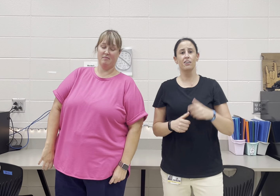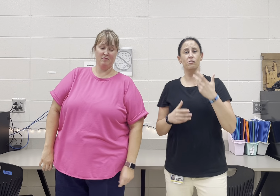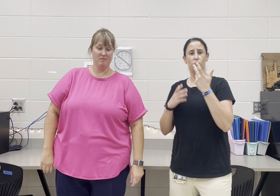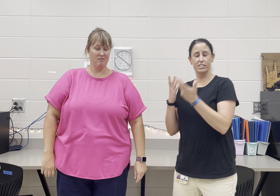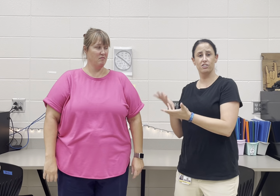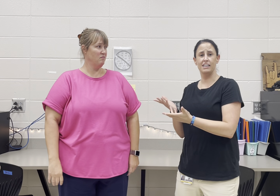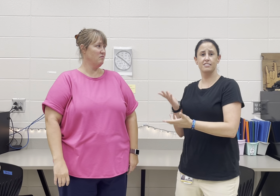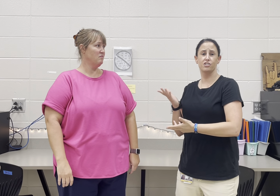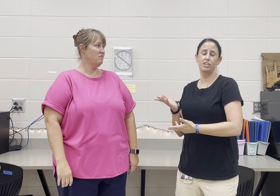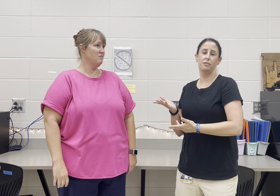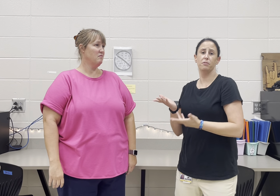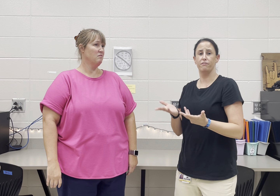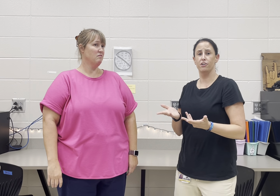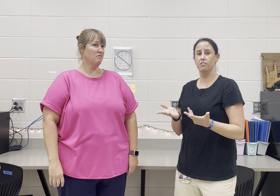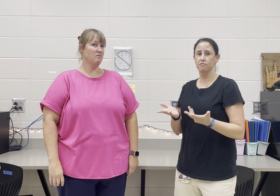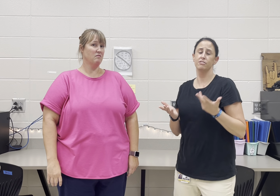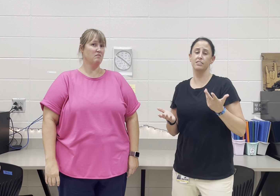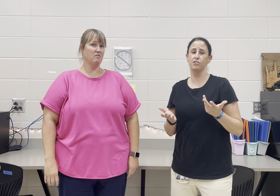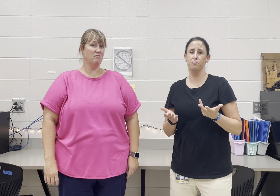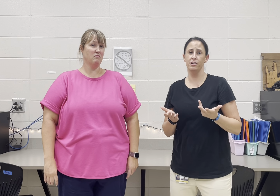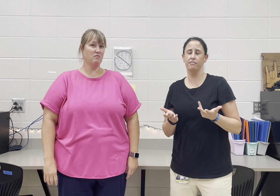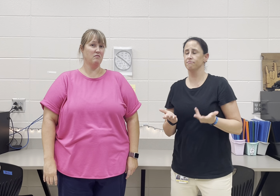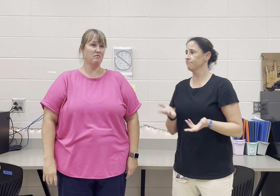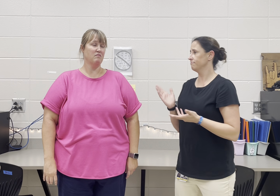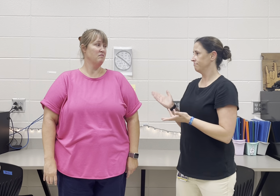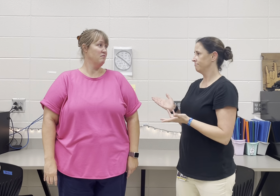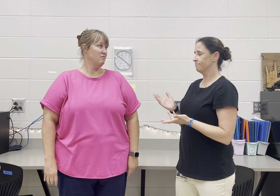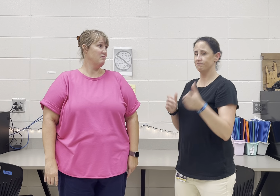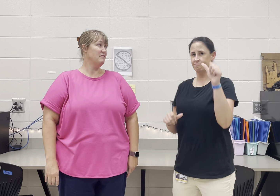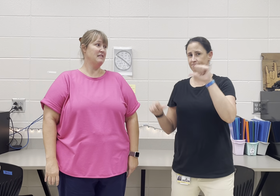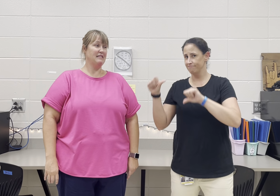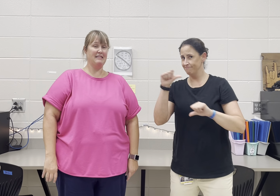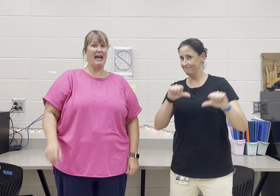so which class does she prefer to interpret? Science.